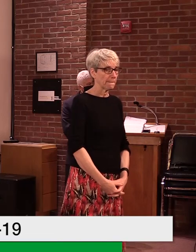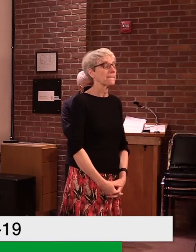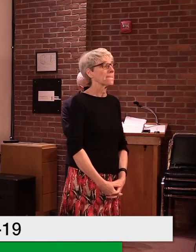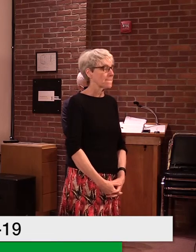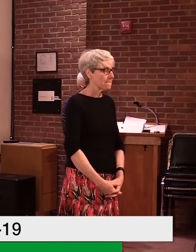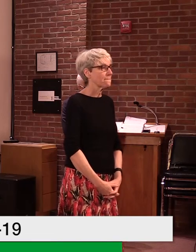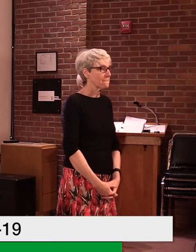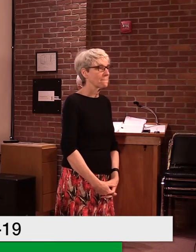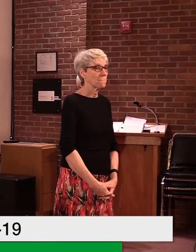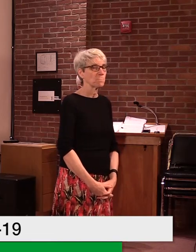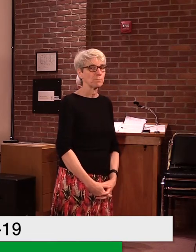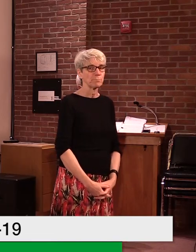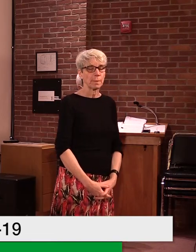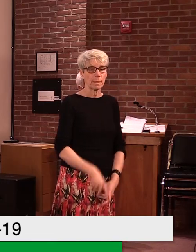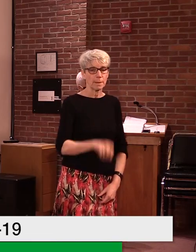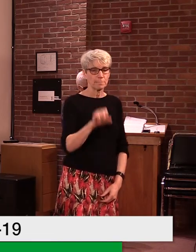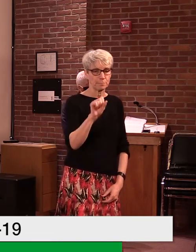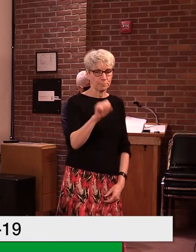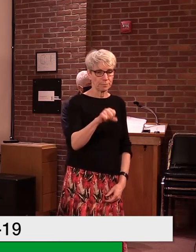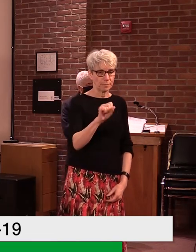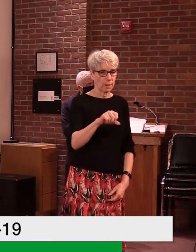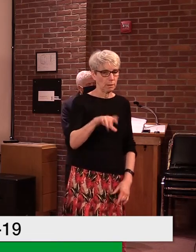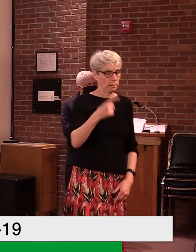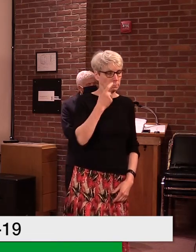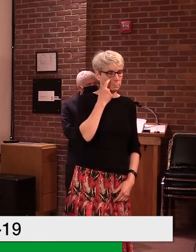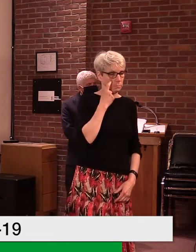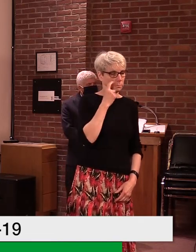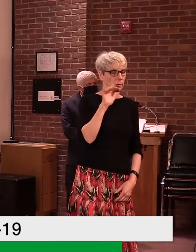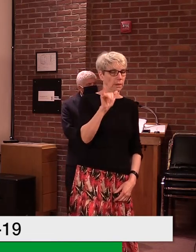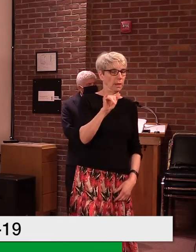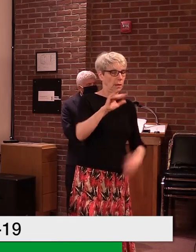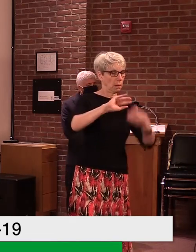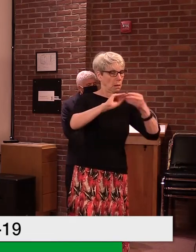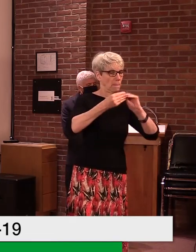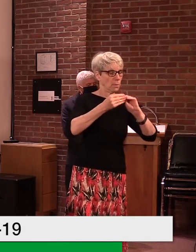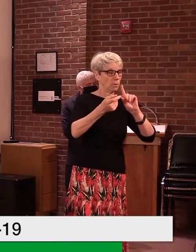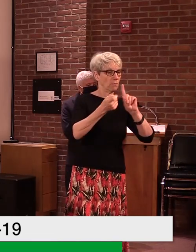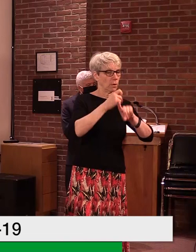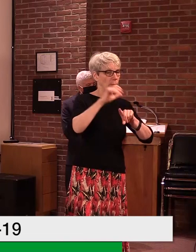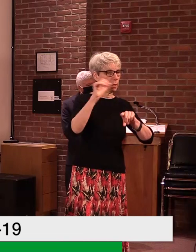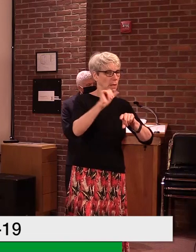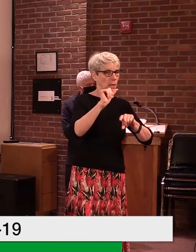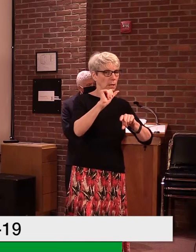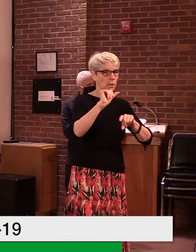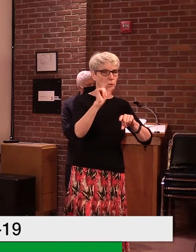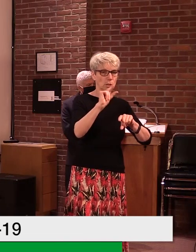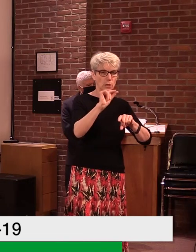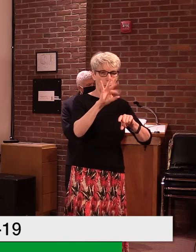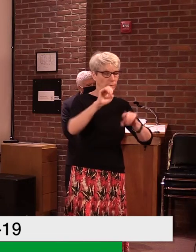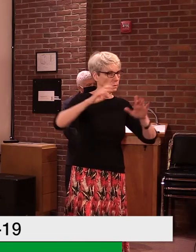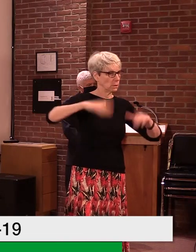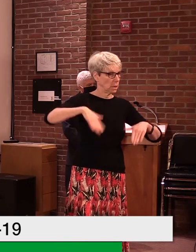Yes, Governor. I haven't seen the data from the Attorney General's office, but we have sporadically seen